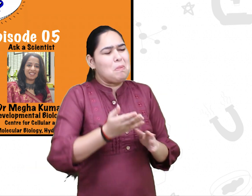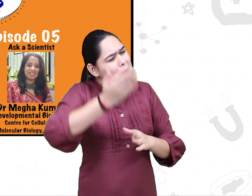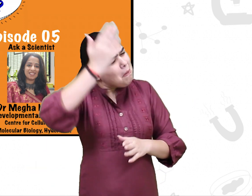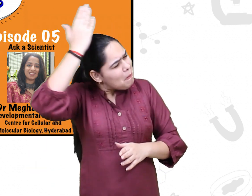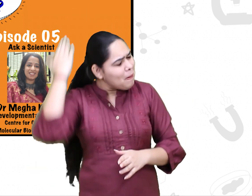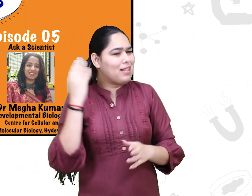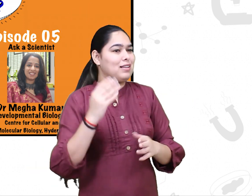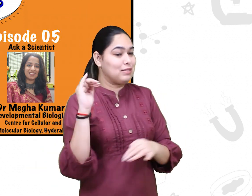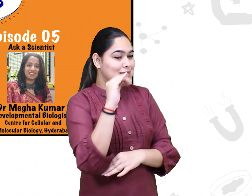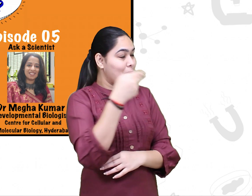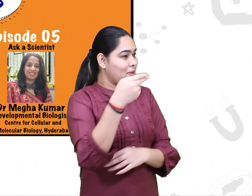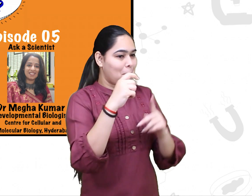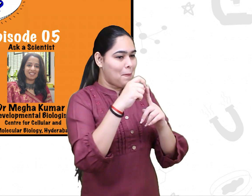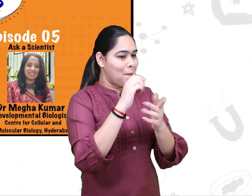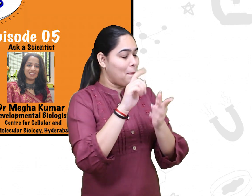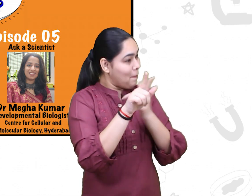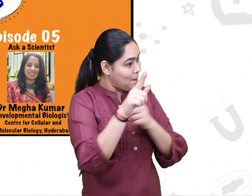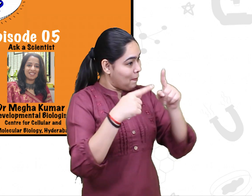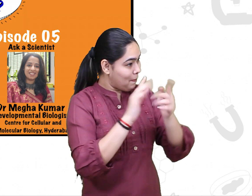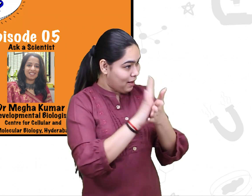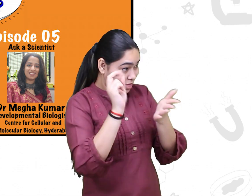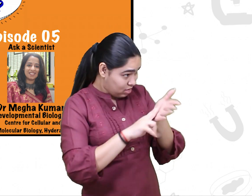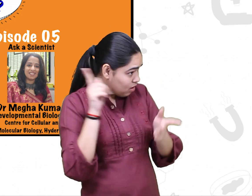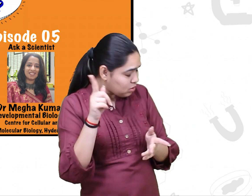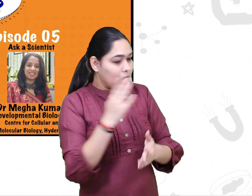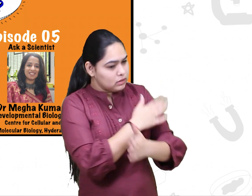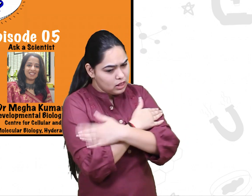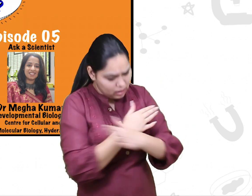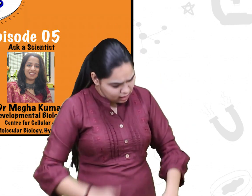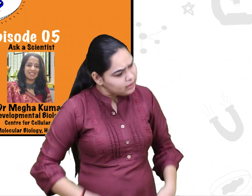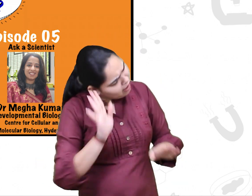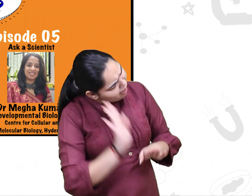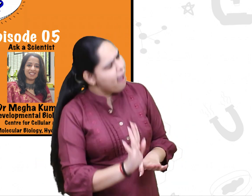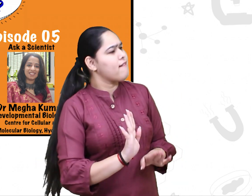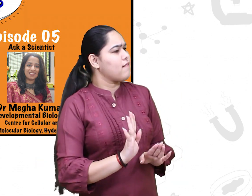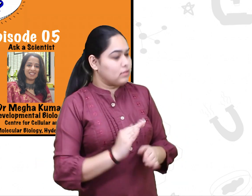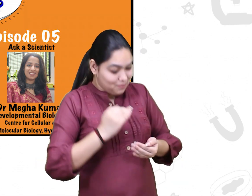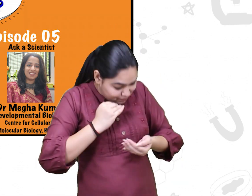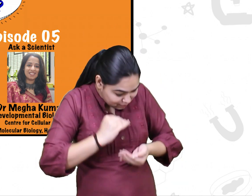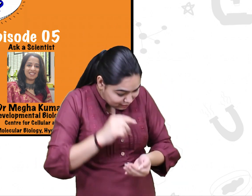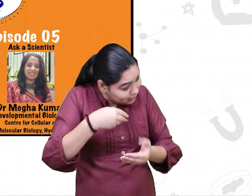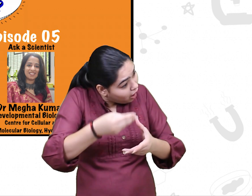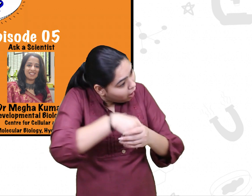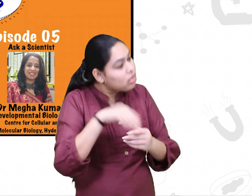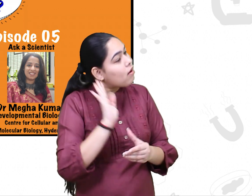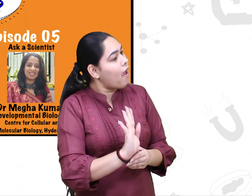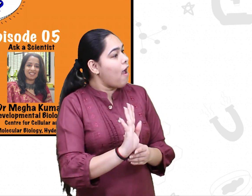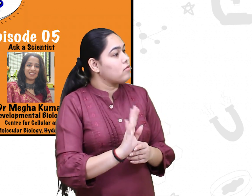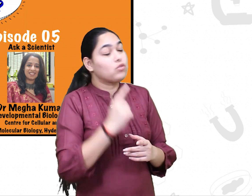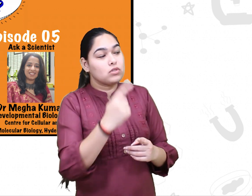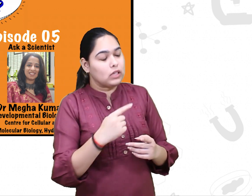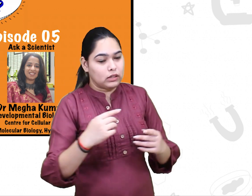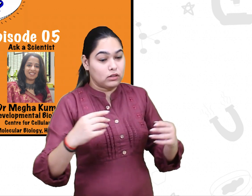their limbs? What do you mean, Jigyasa? So recent studies by evolution scientists have